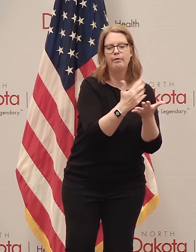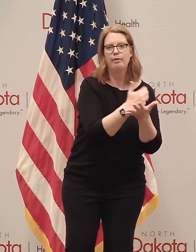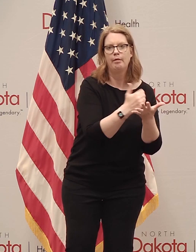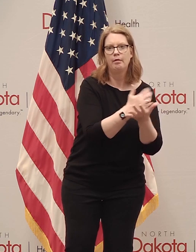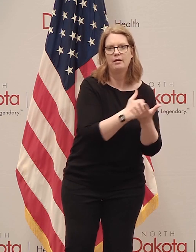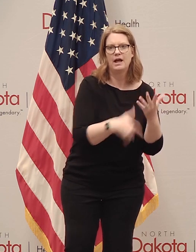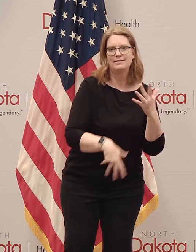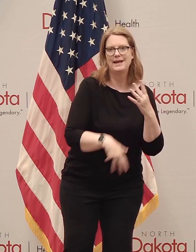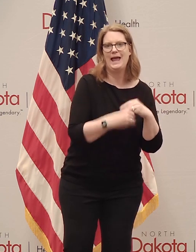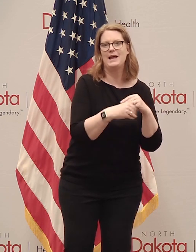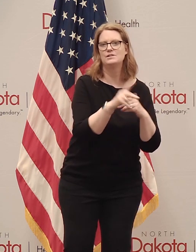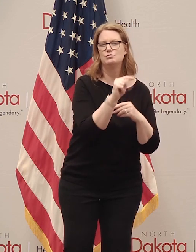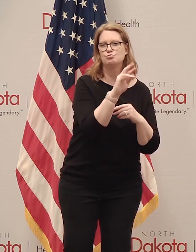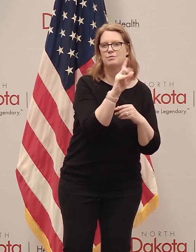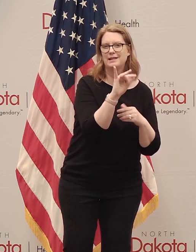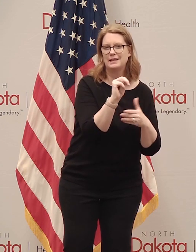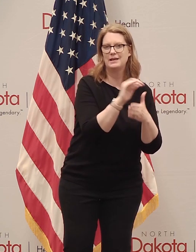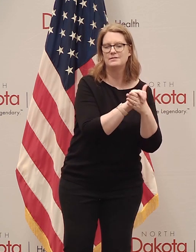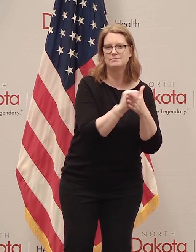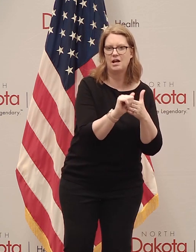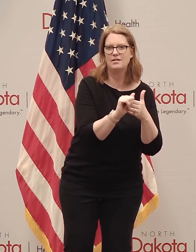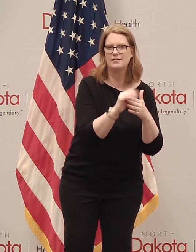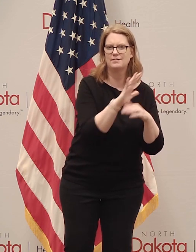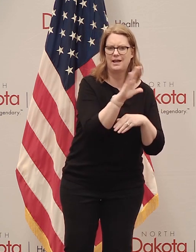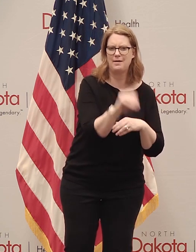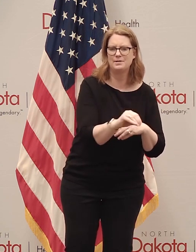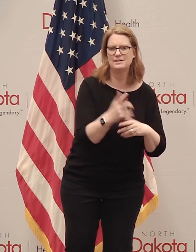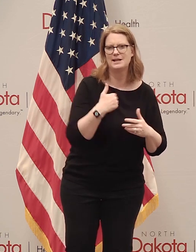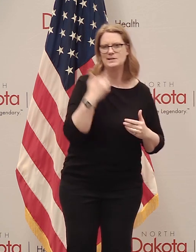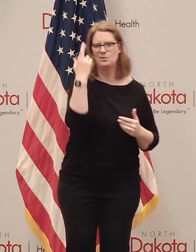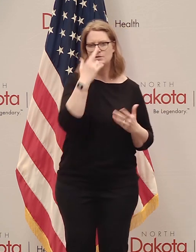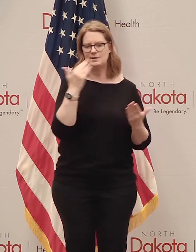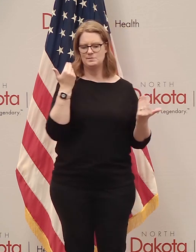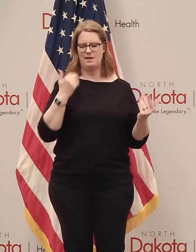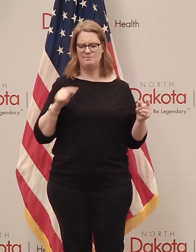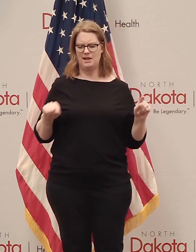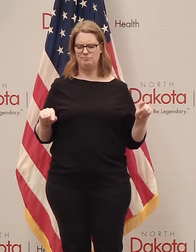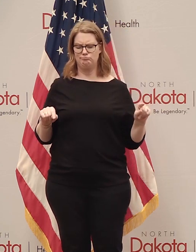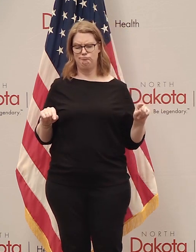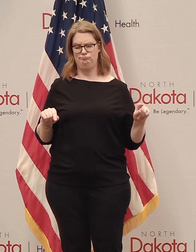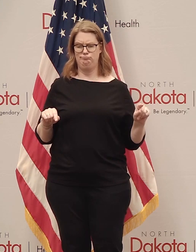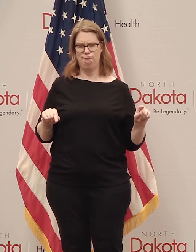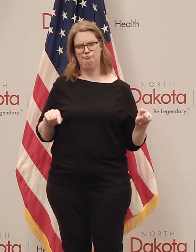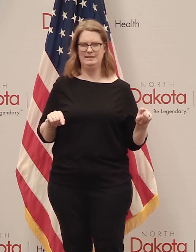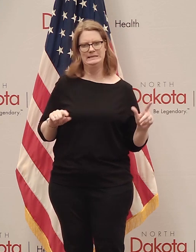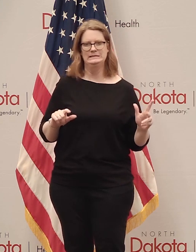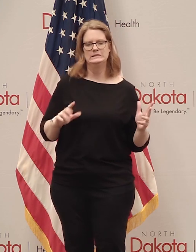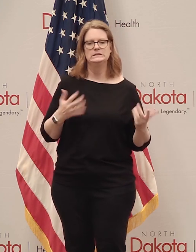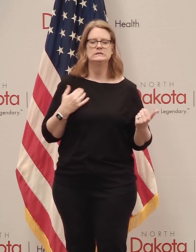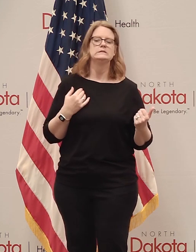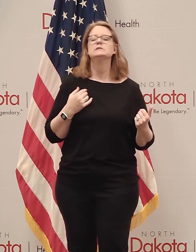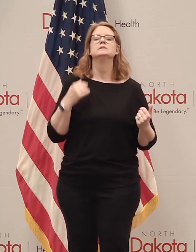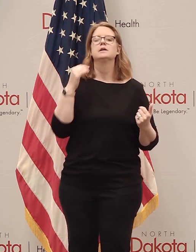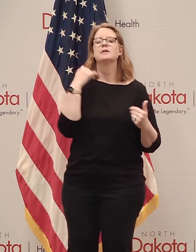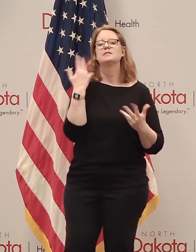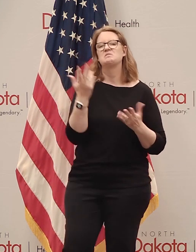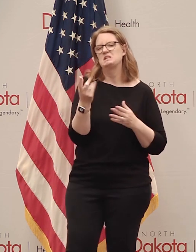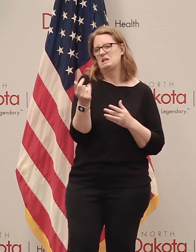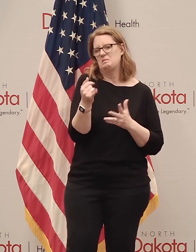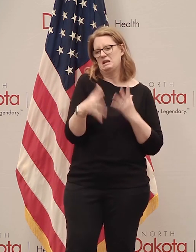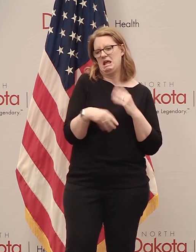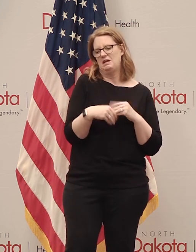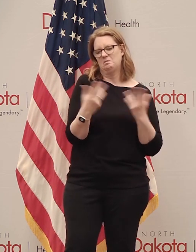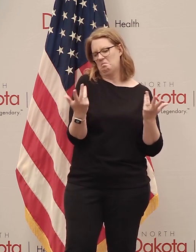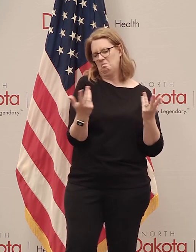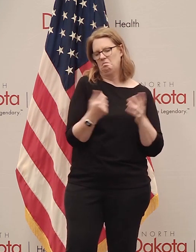trillion-dollar companies are not being scrutinized, so that's why I'm smiling. Okay, so enough of that. That was a little editorial on the end of the thing,